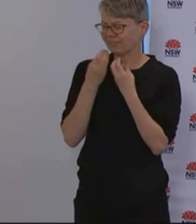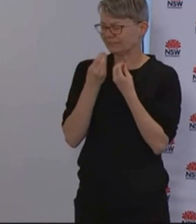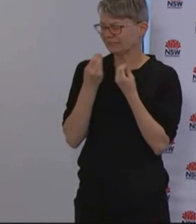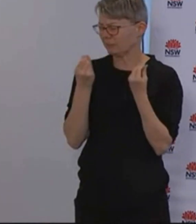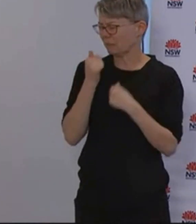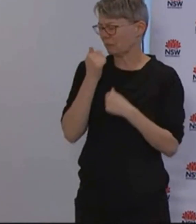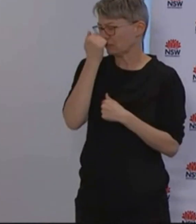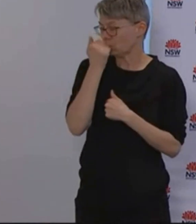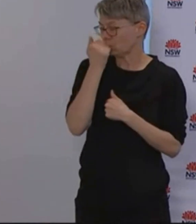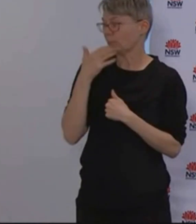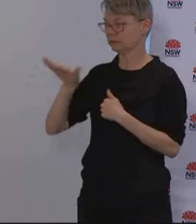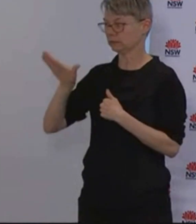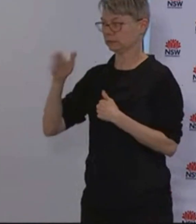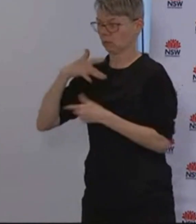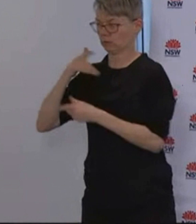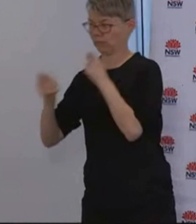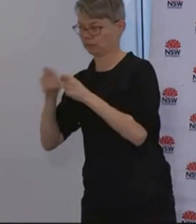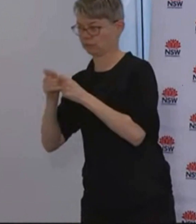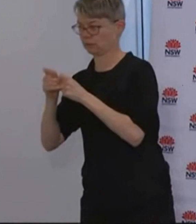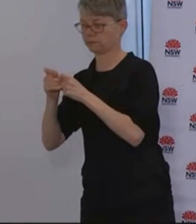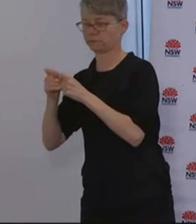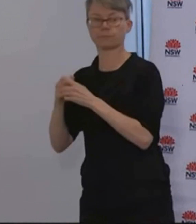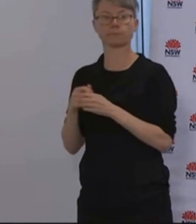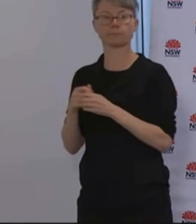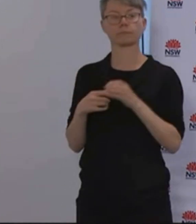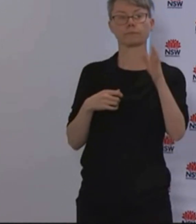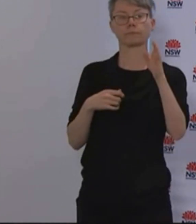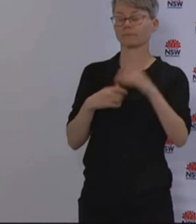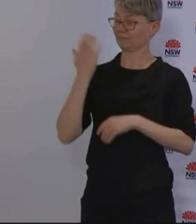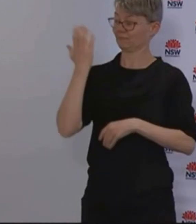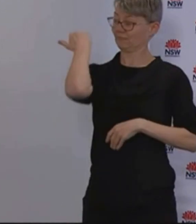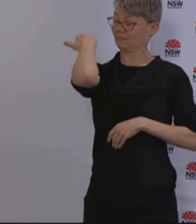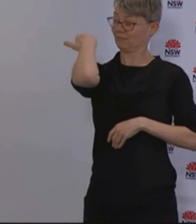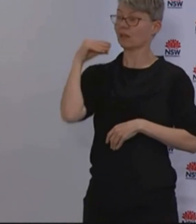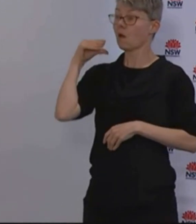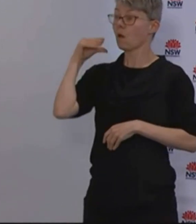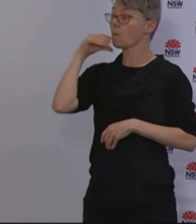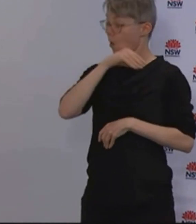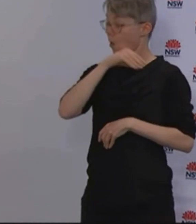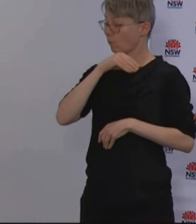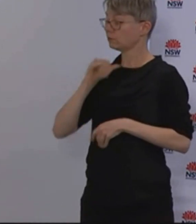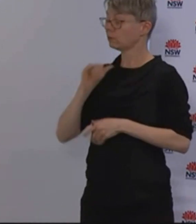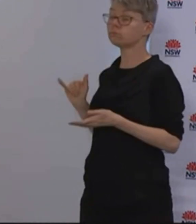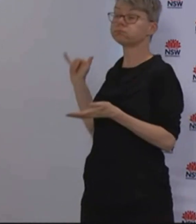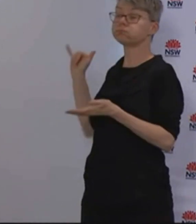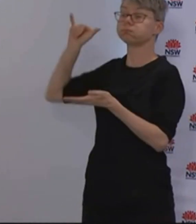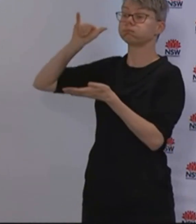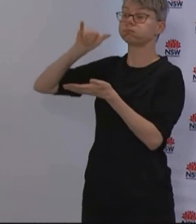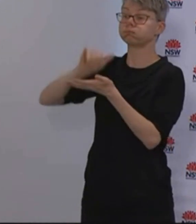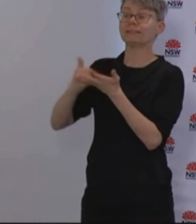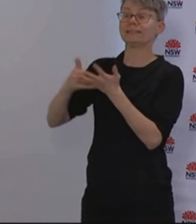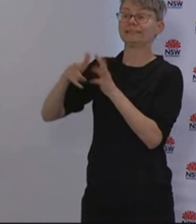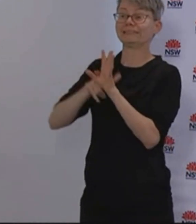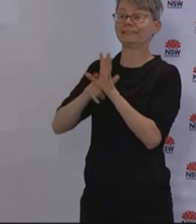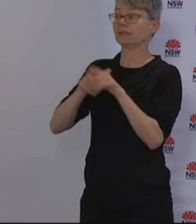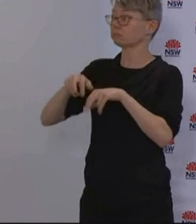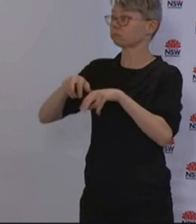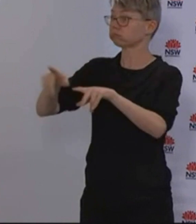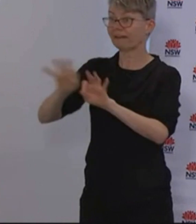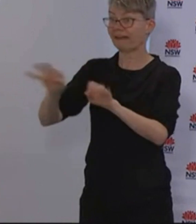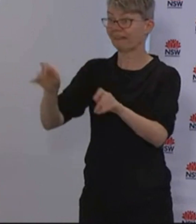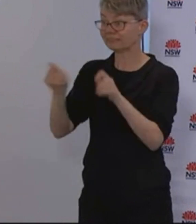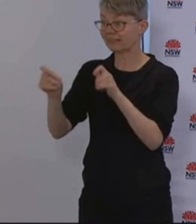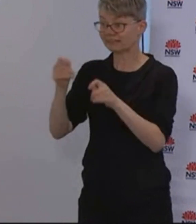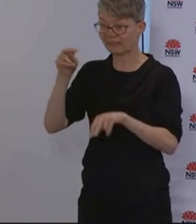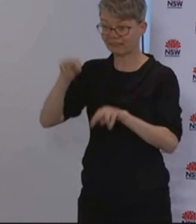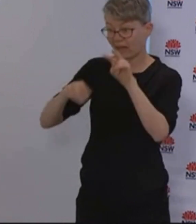there been anyone who was let off the Jetstar flight from Melbourne without being screened in Sydney that's since tested positive to COVID-19?